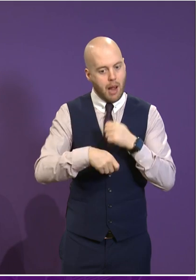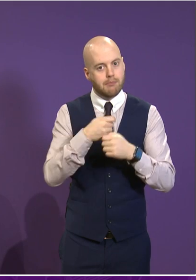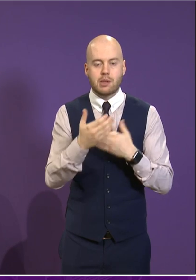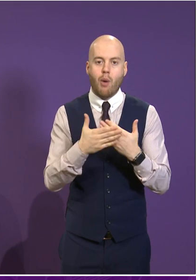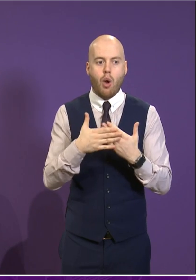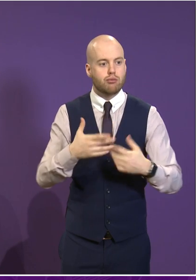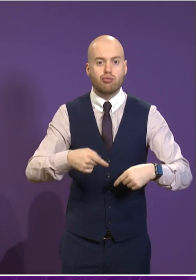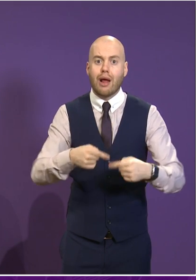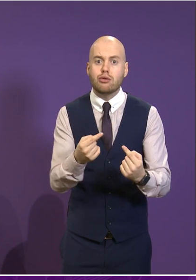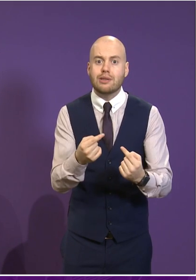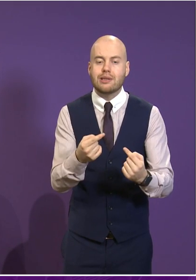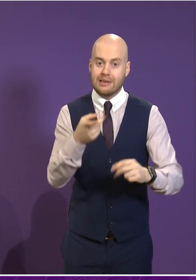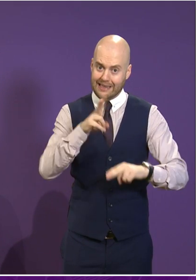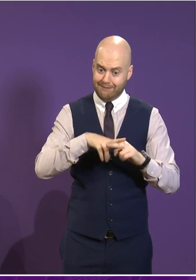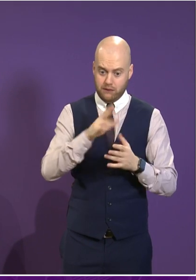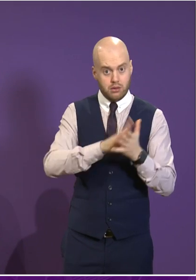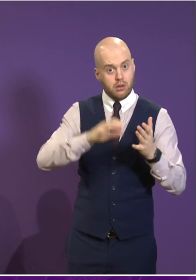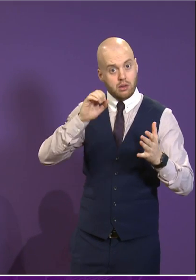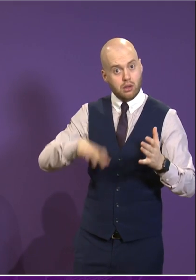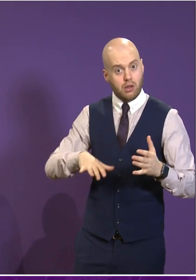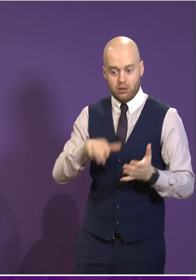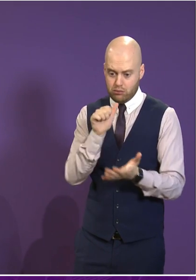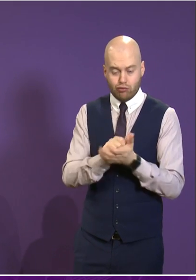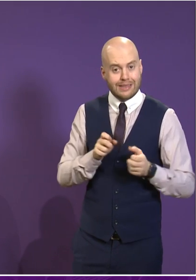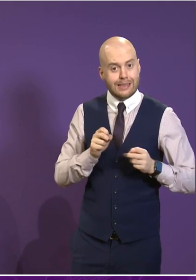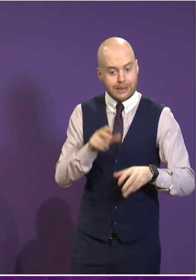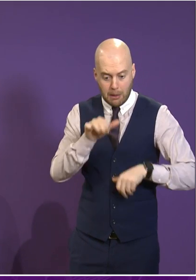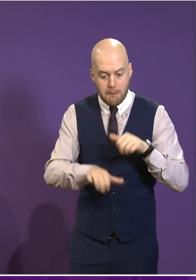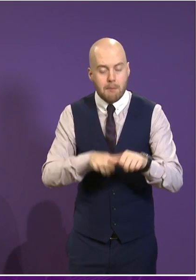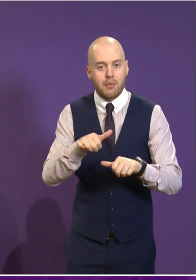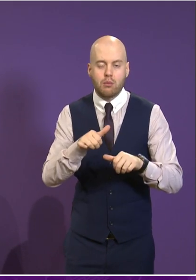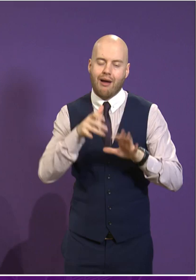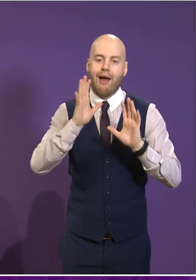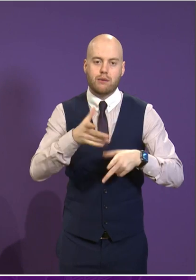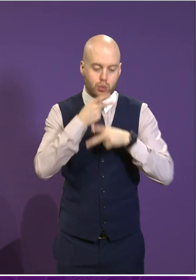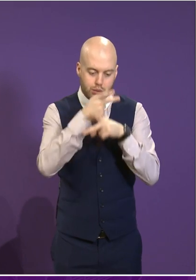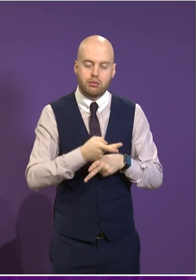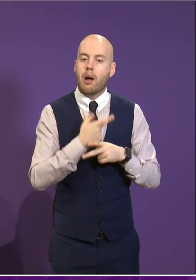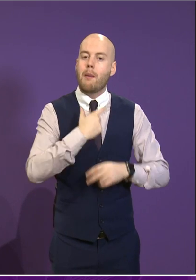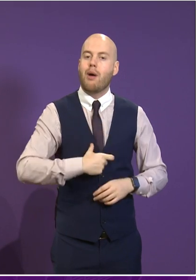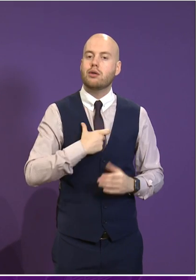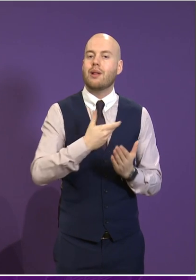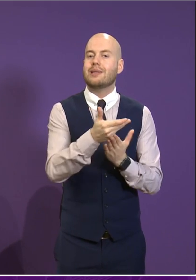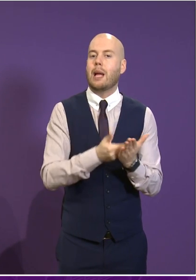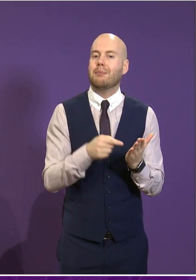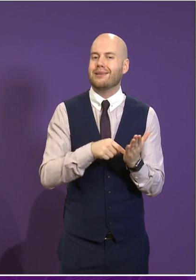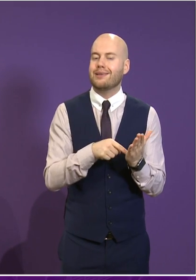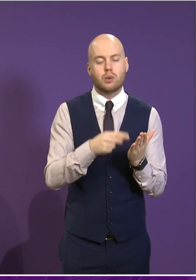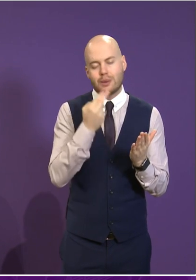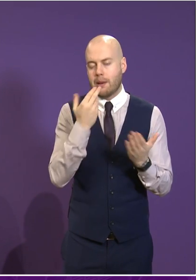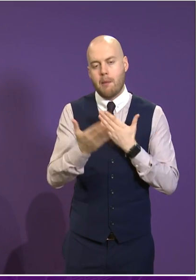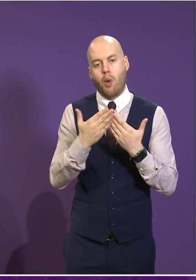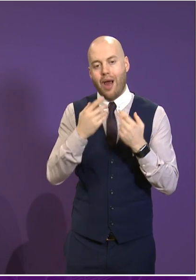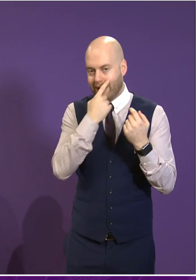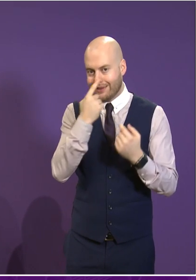how you monitor externally how the personal statement is used as opposed to something that's more evidence-based on